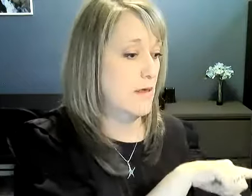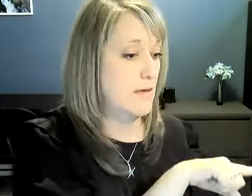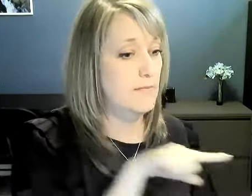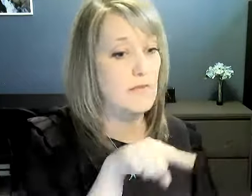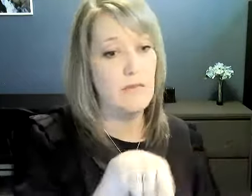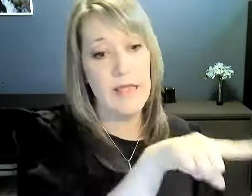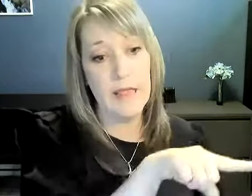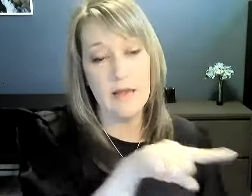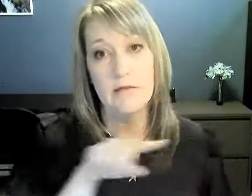them, they,